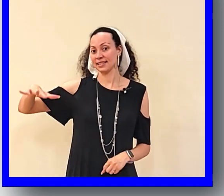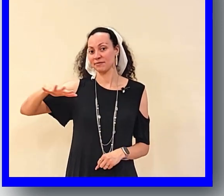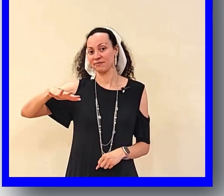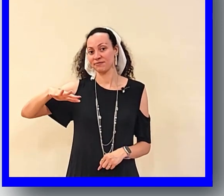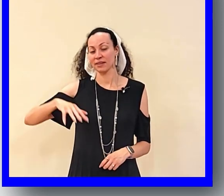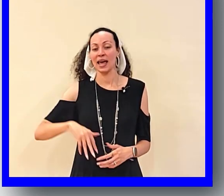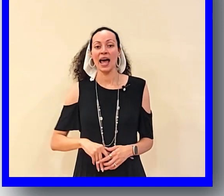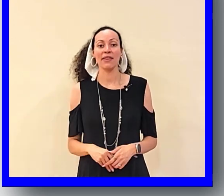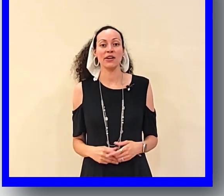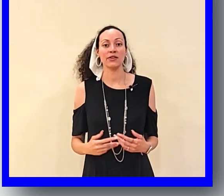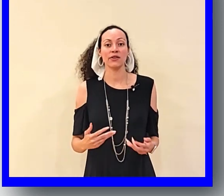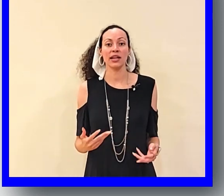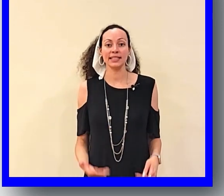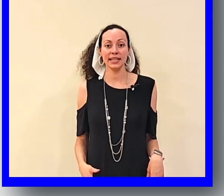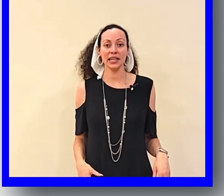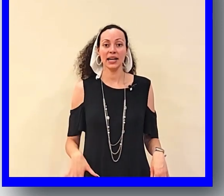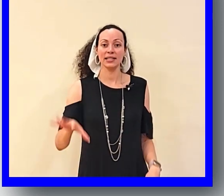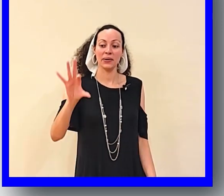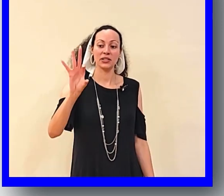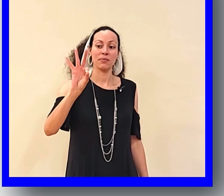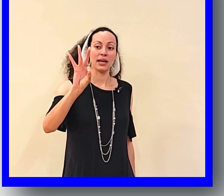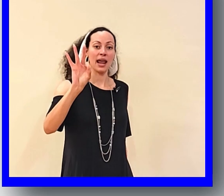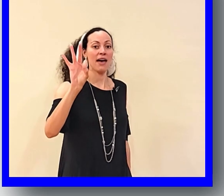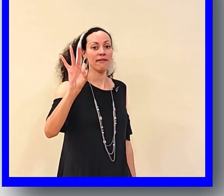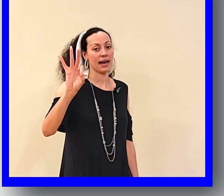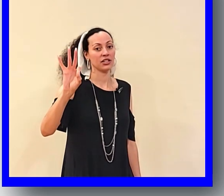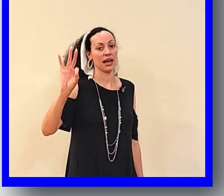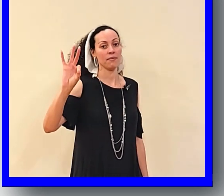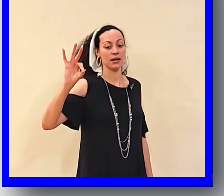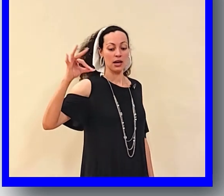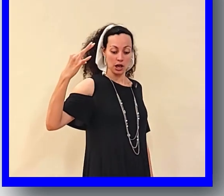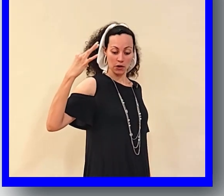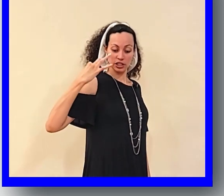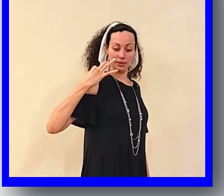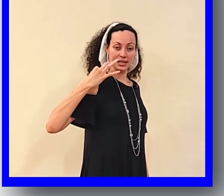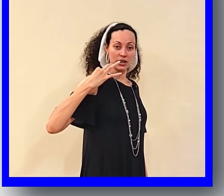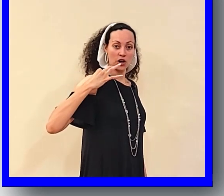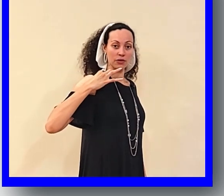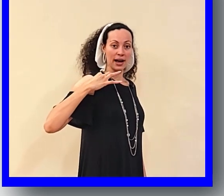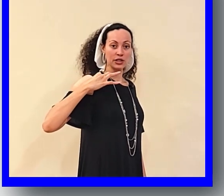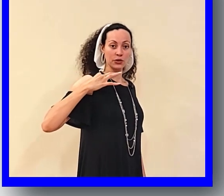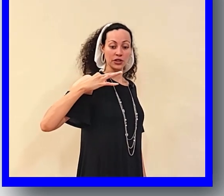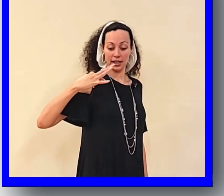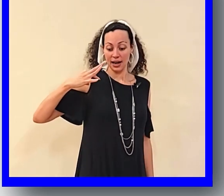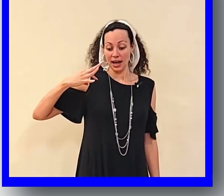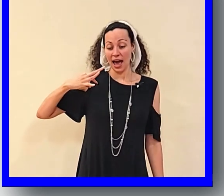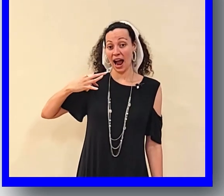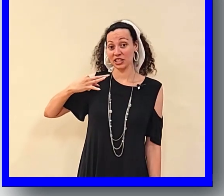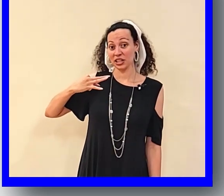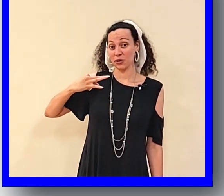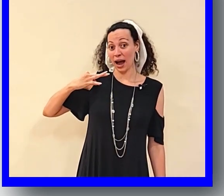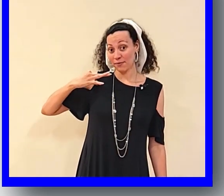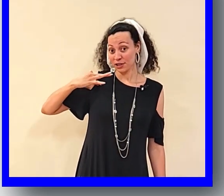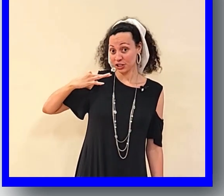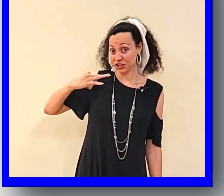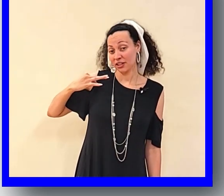site. And then for volunteer, it's going to be an F hand shape. You're going to place it on your right shoulder,